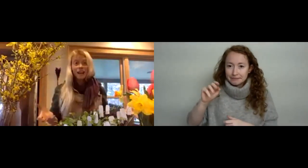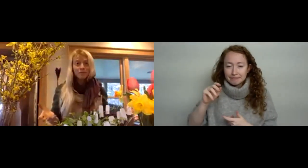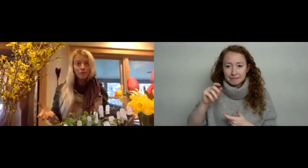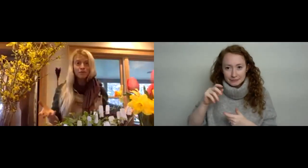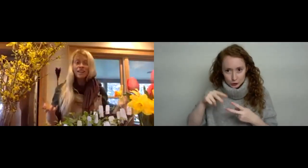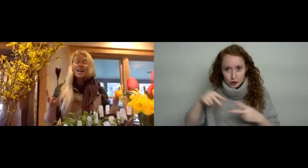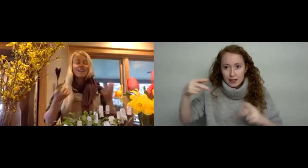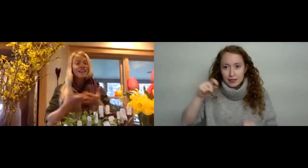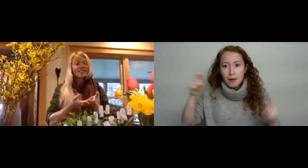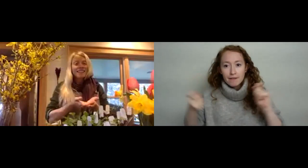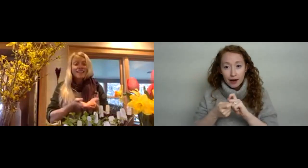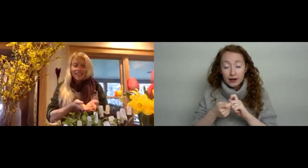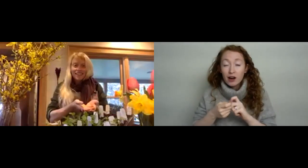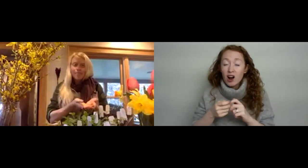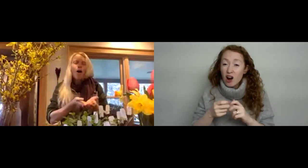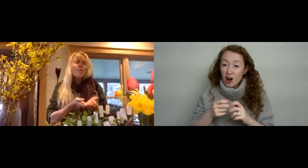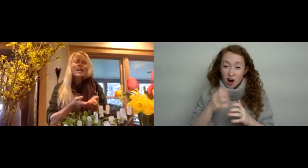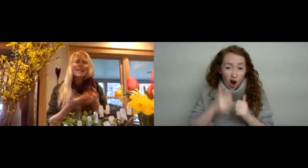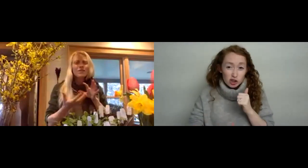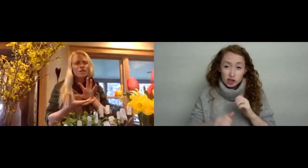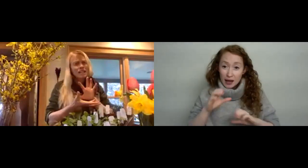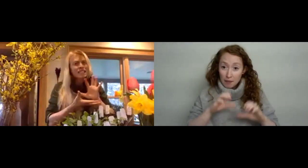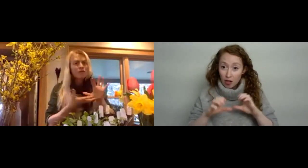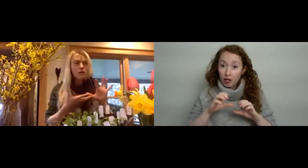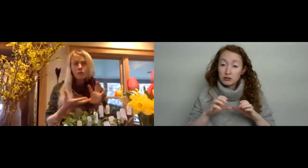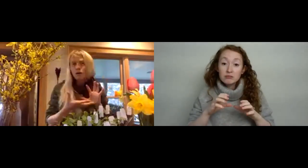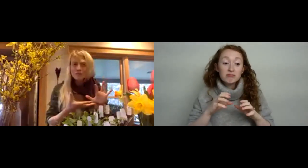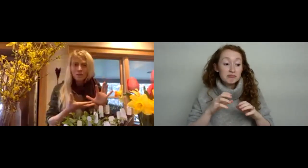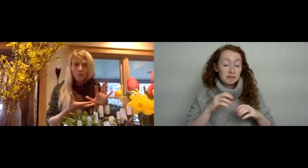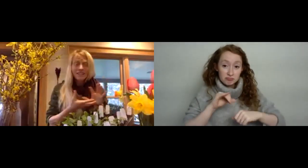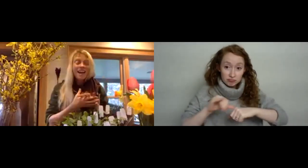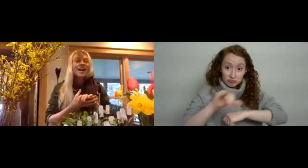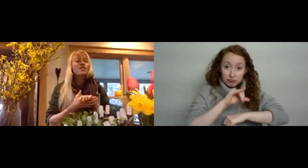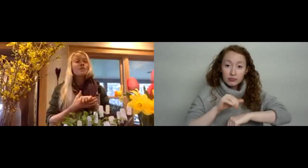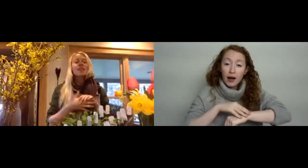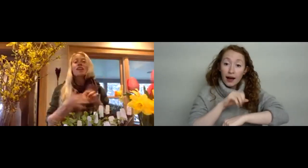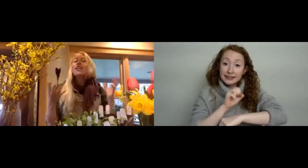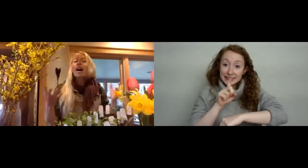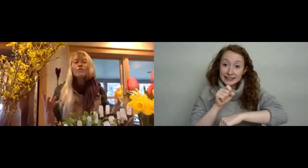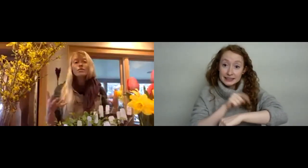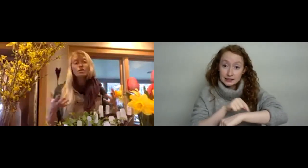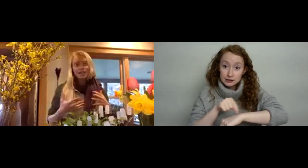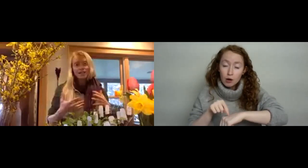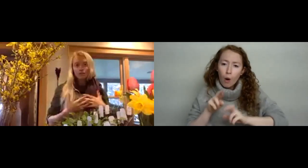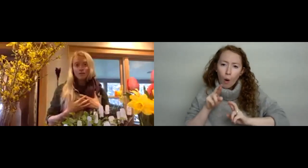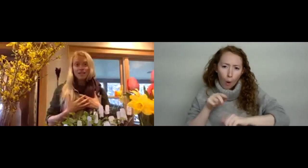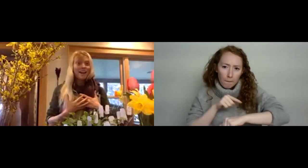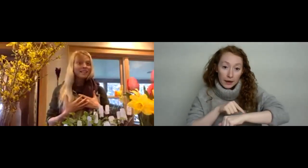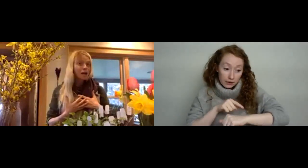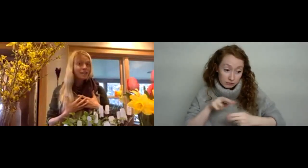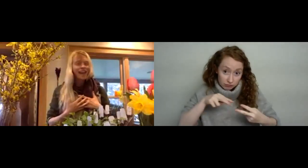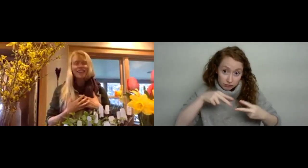harsh chemicals, laying seeds in them, hoping that it would transform chromosomes so that novel traits could